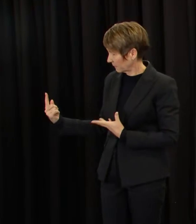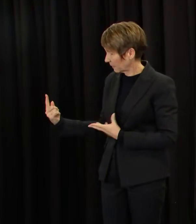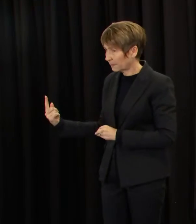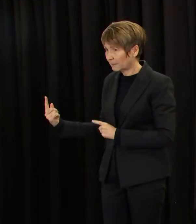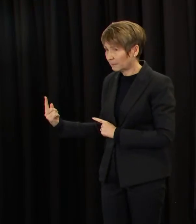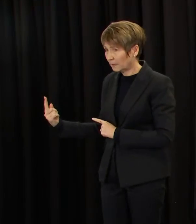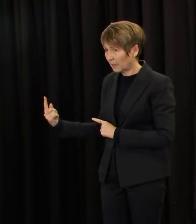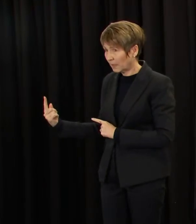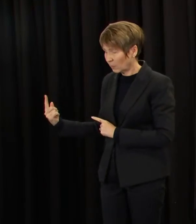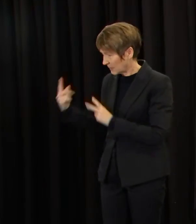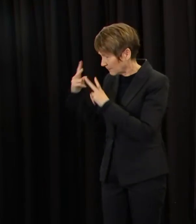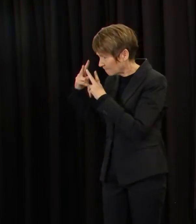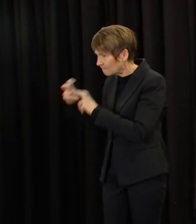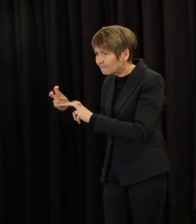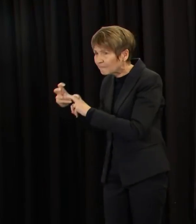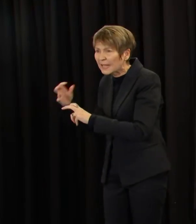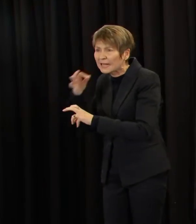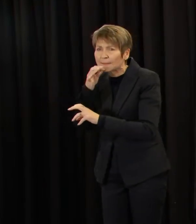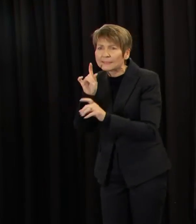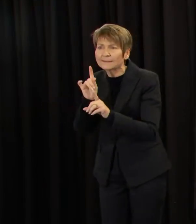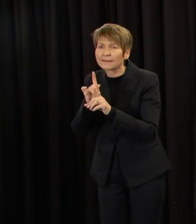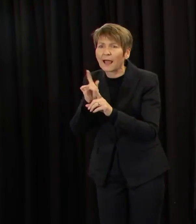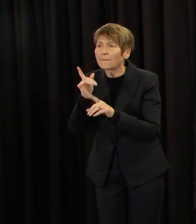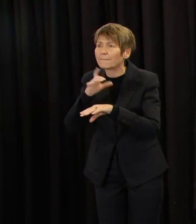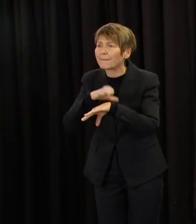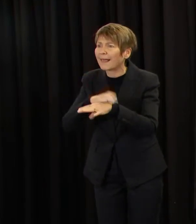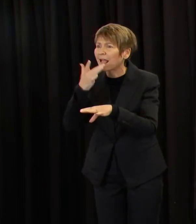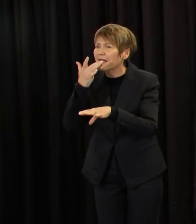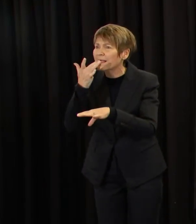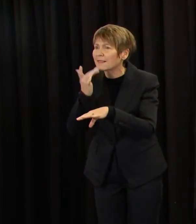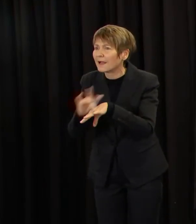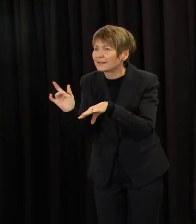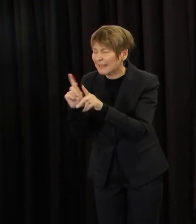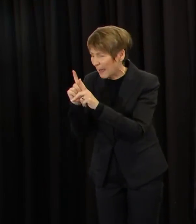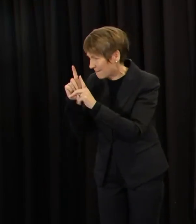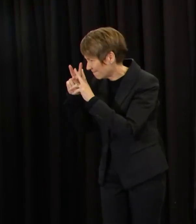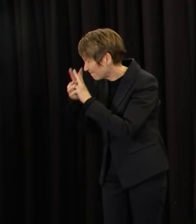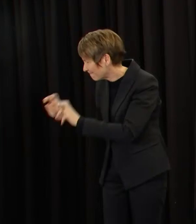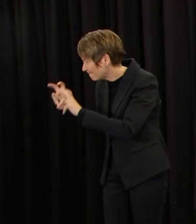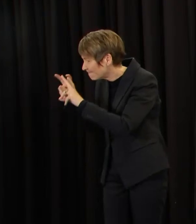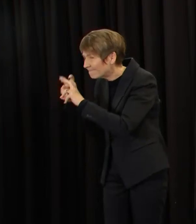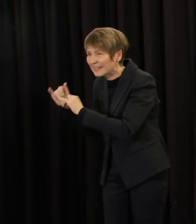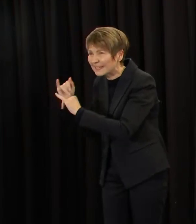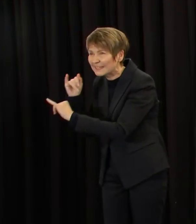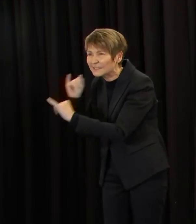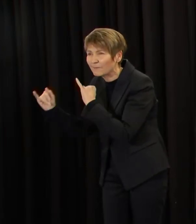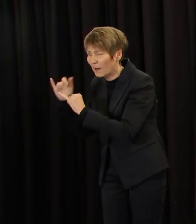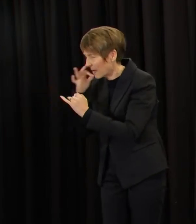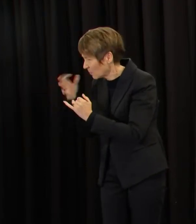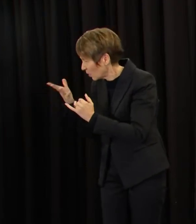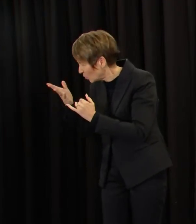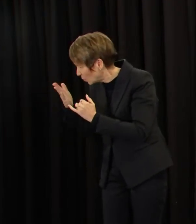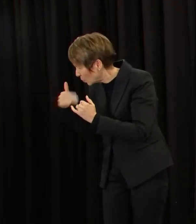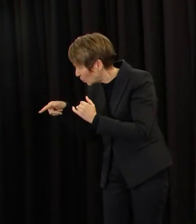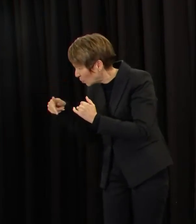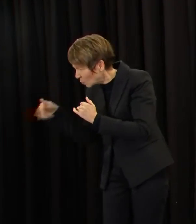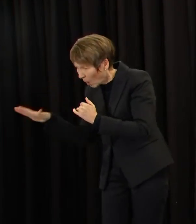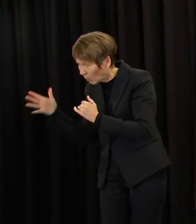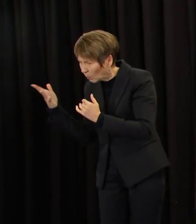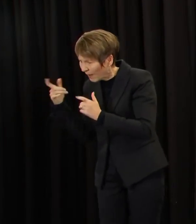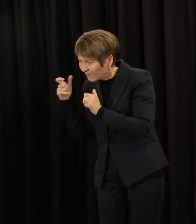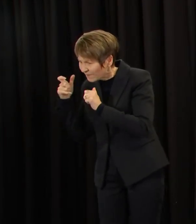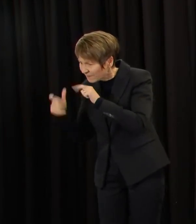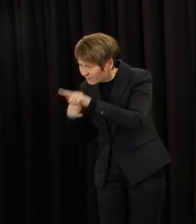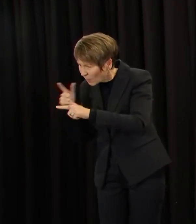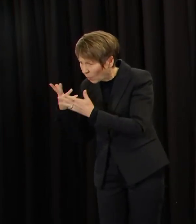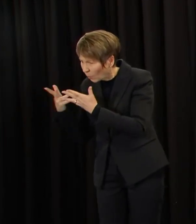is necessary to say, well, how did the virus get to you? And in some of those 29, absolutely, there'll be cases of people who have either not come forward as quickly as we would